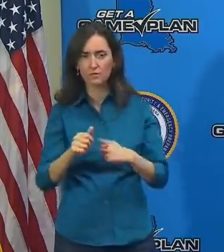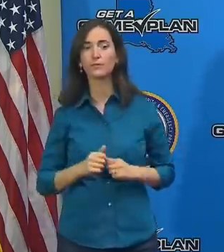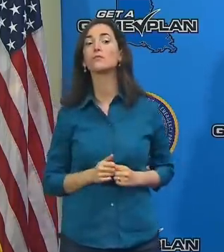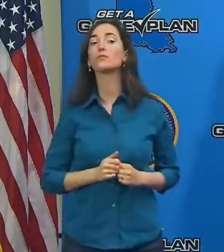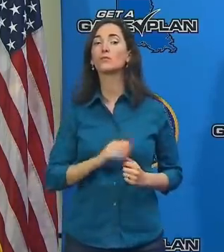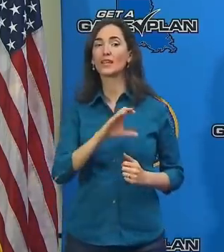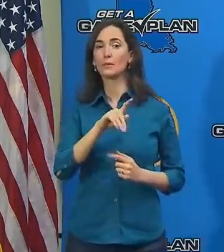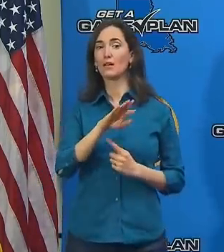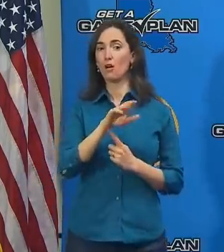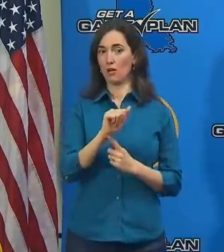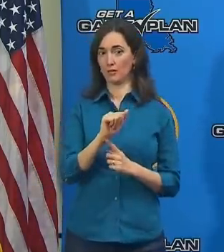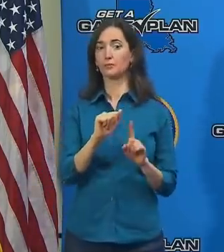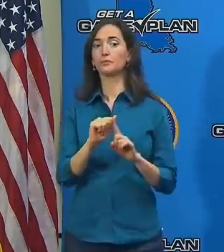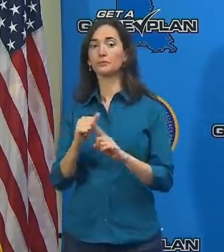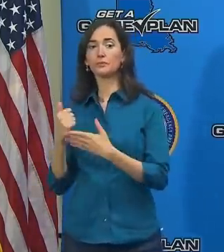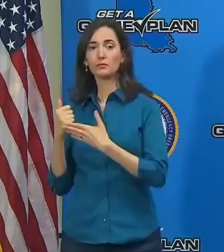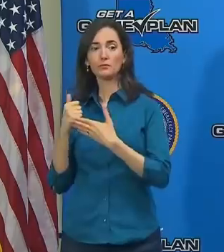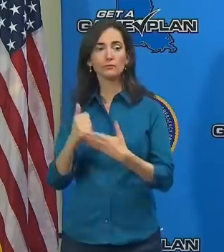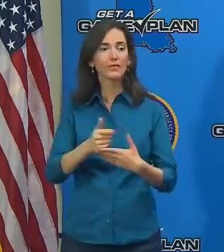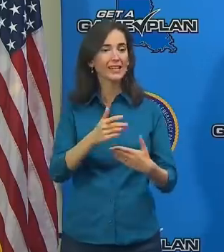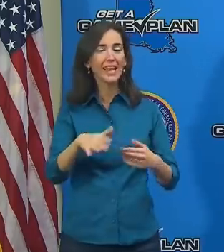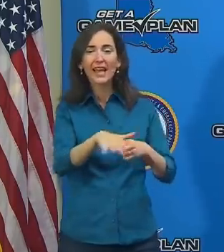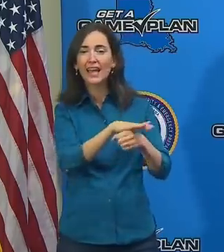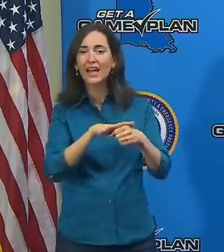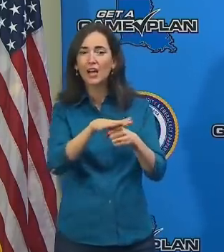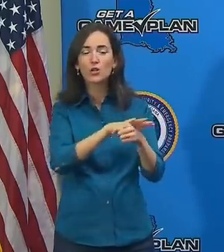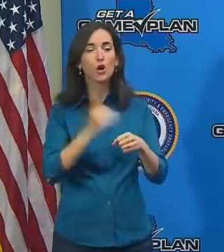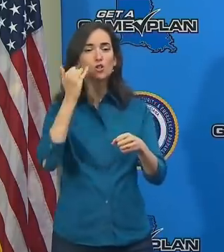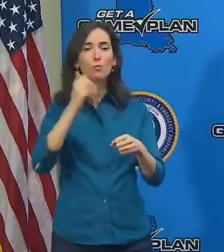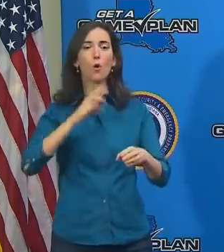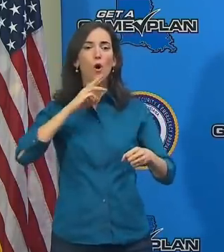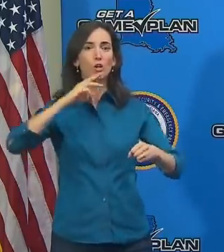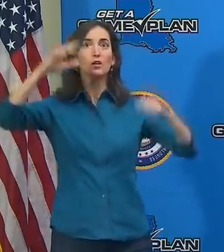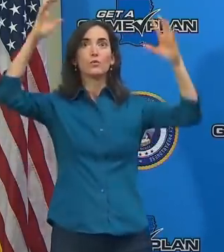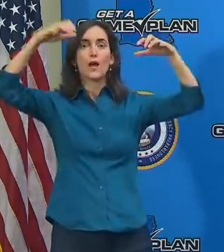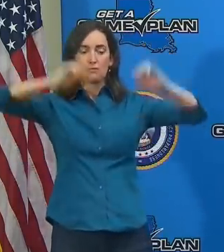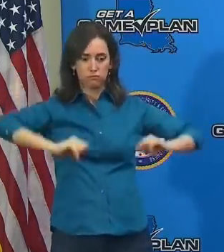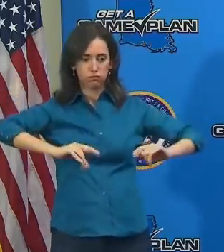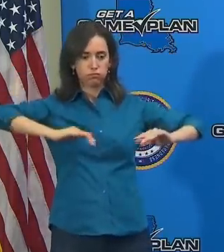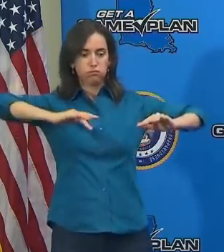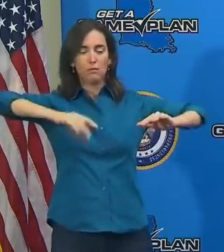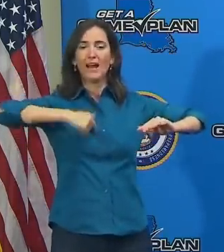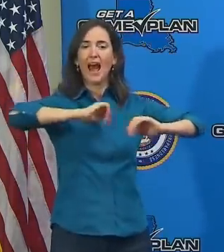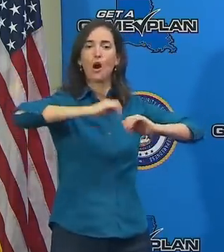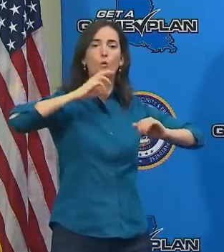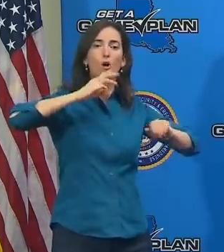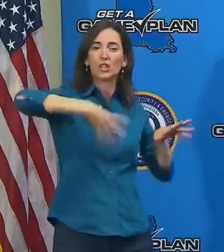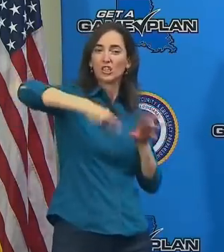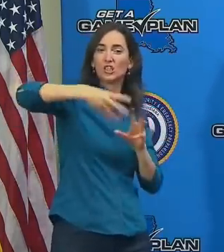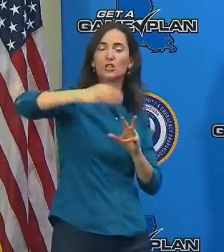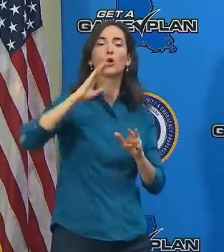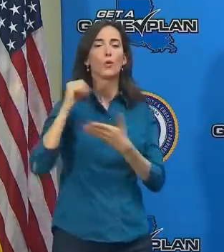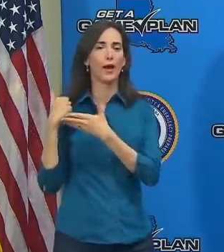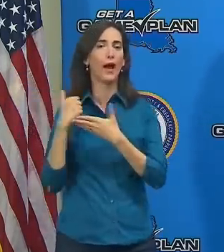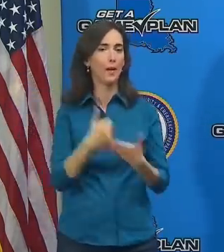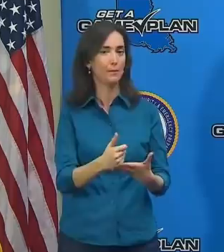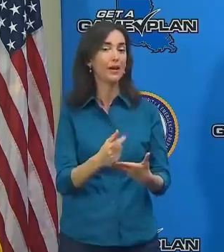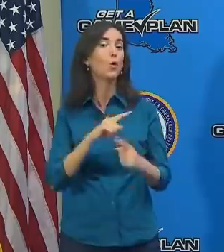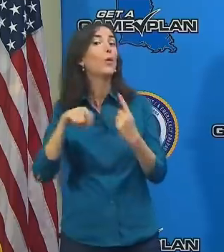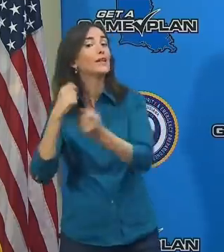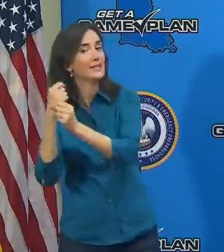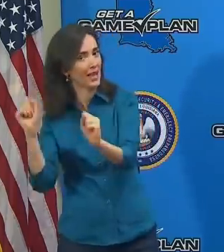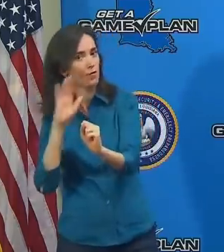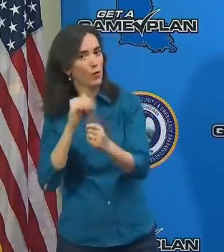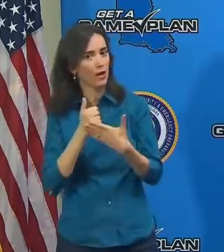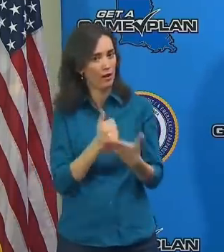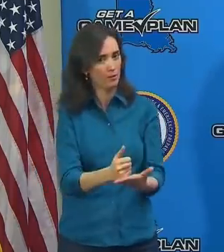flood fighting assets to coastal parishes in need of dewatering as soon as it is safe to do so. This is obviously